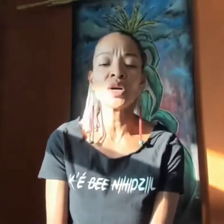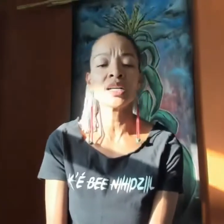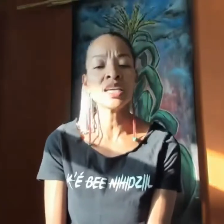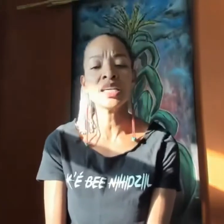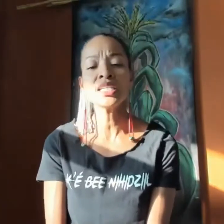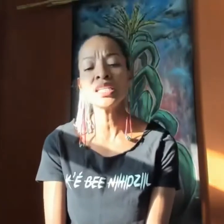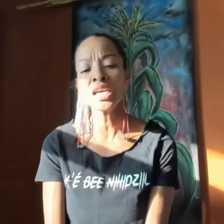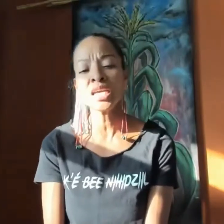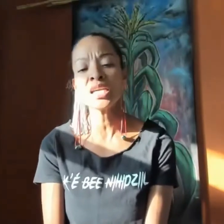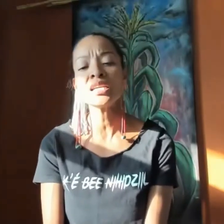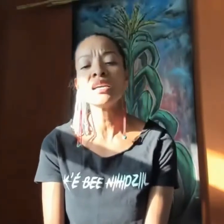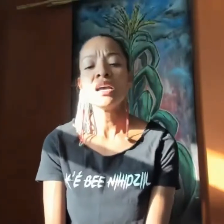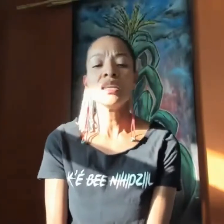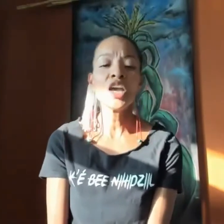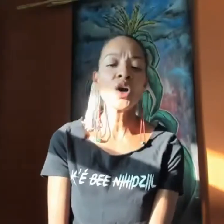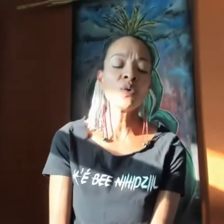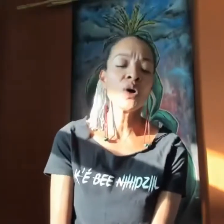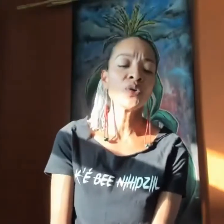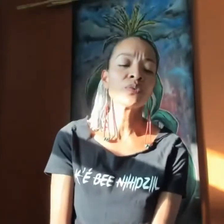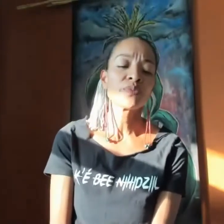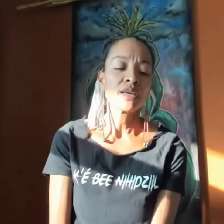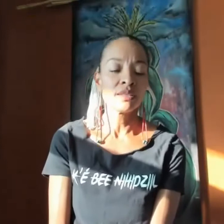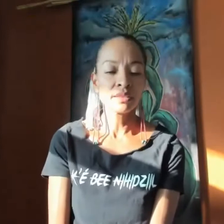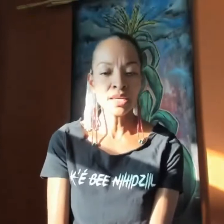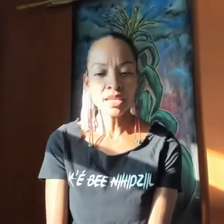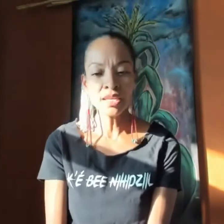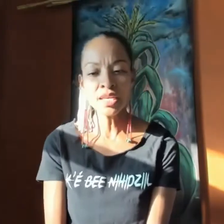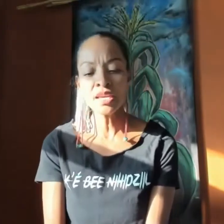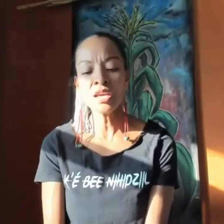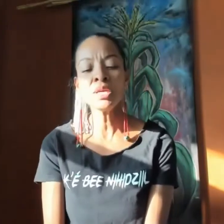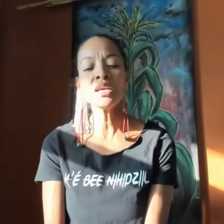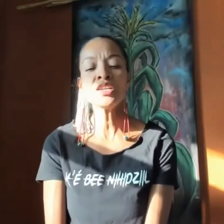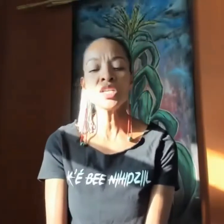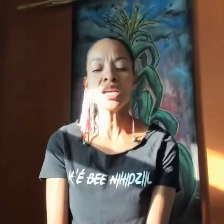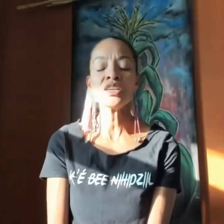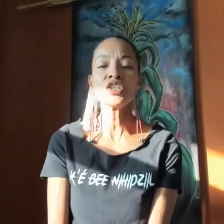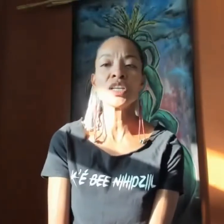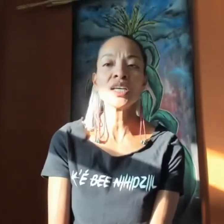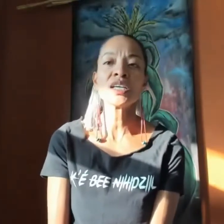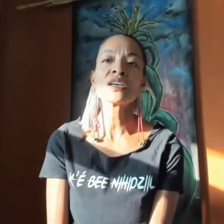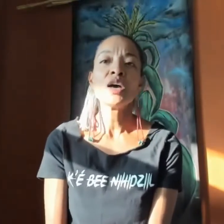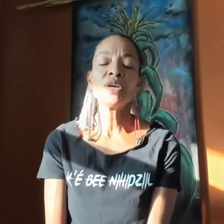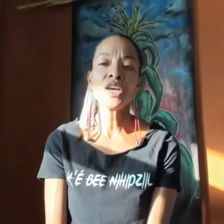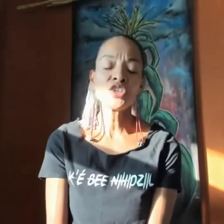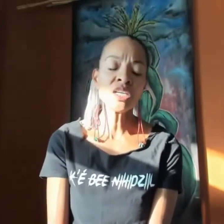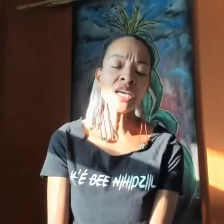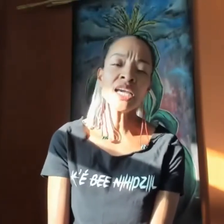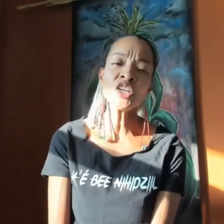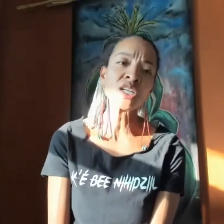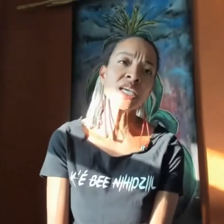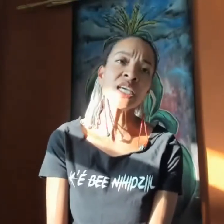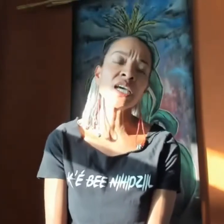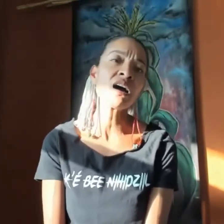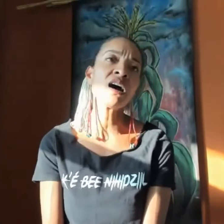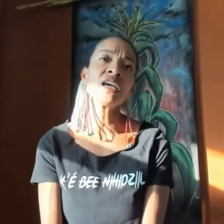go ate iye iye ne o o. Ntitnini e bi a ji e nishle, bi a ji e